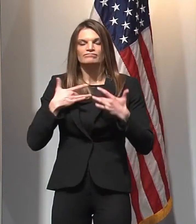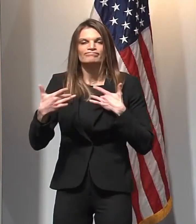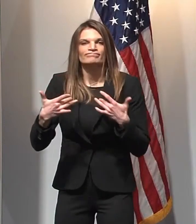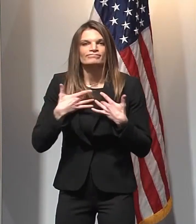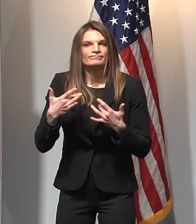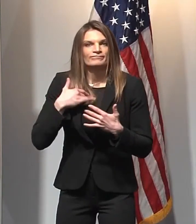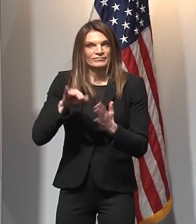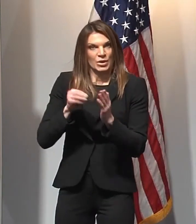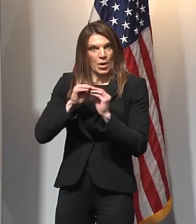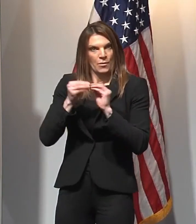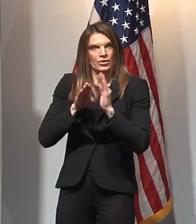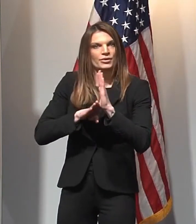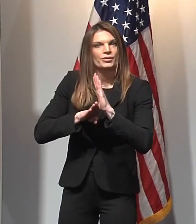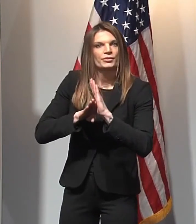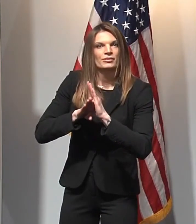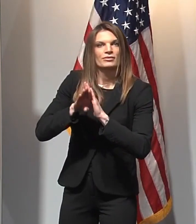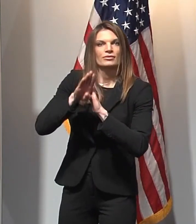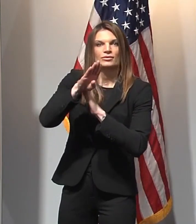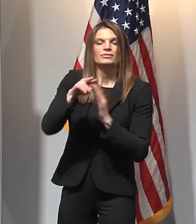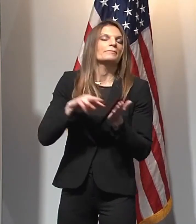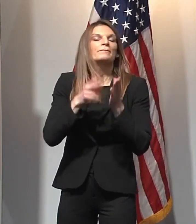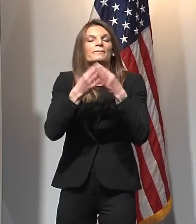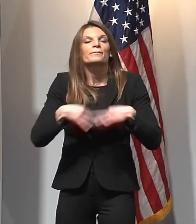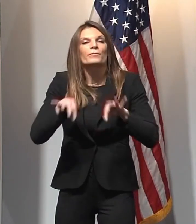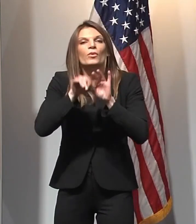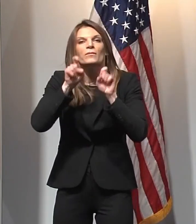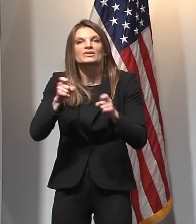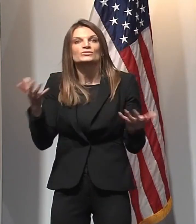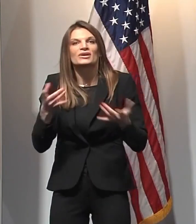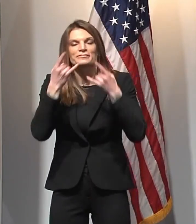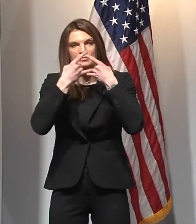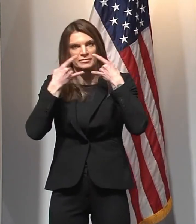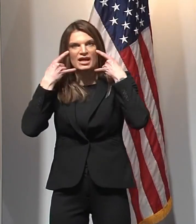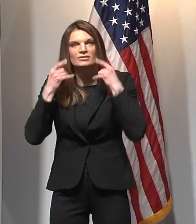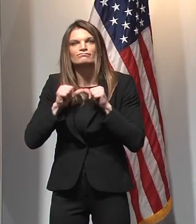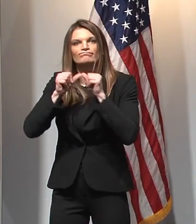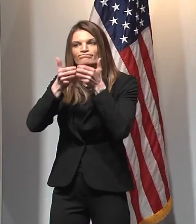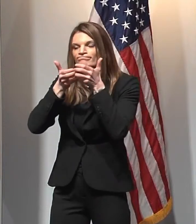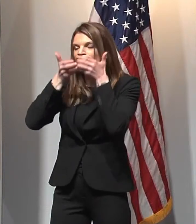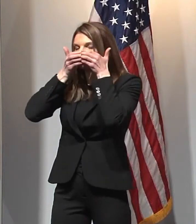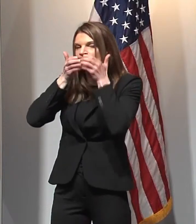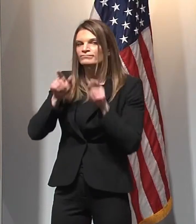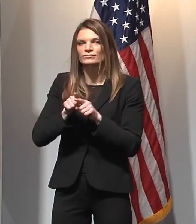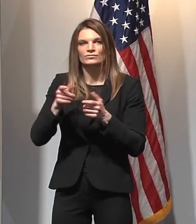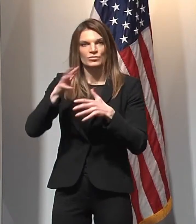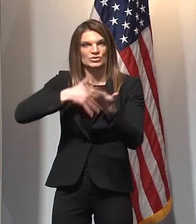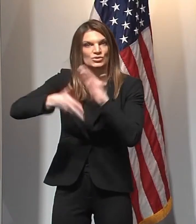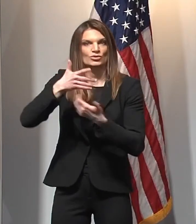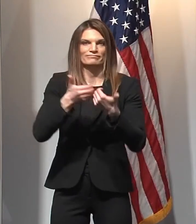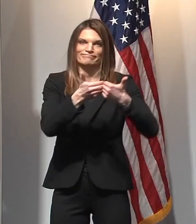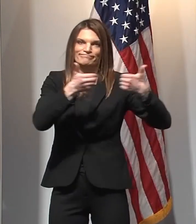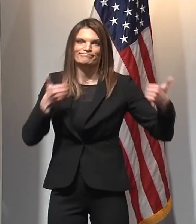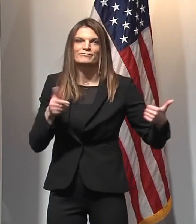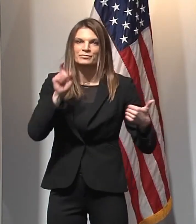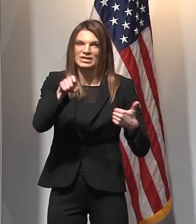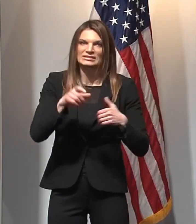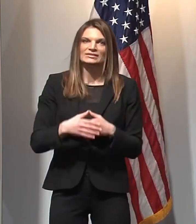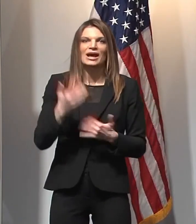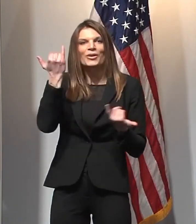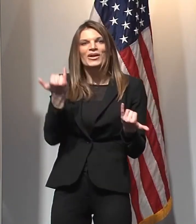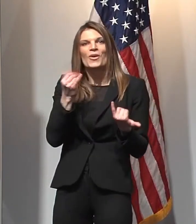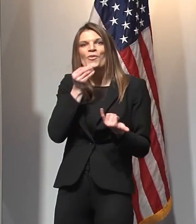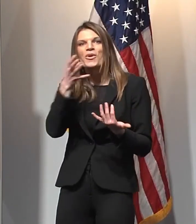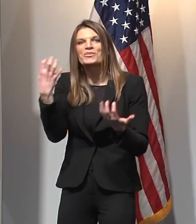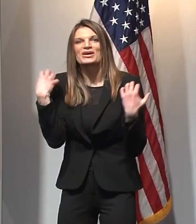imperative that we protect each other by doing things like wearing masks and practicing social distancing. I know it's getting